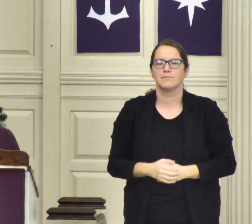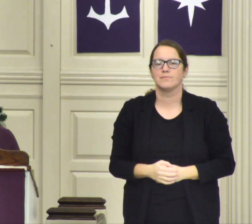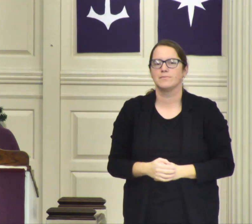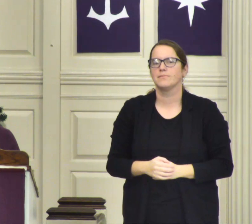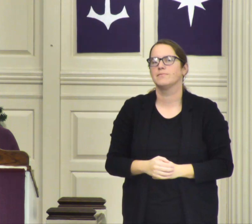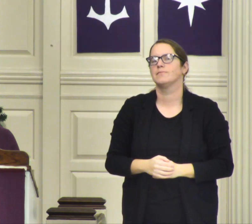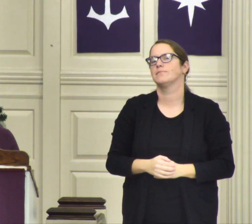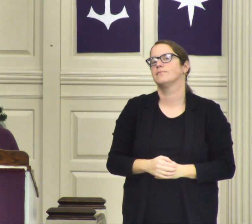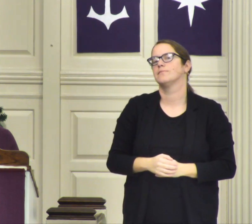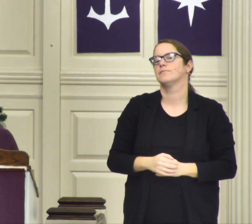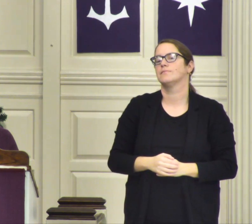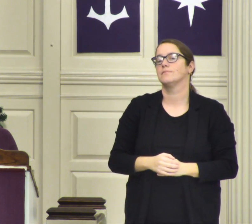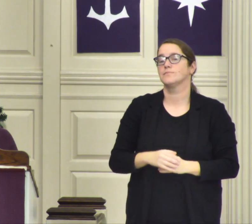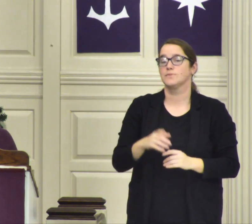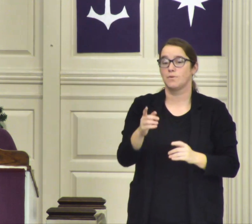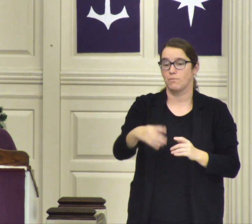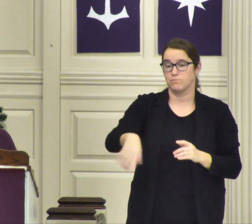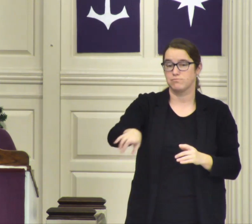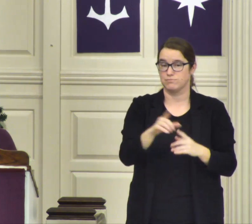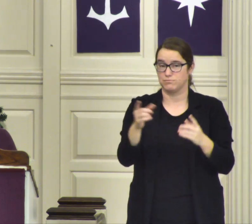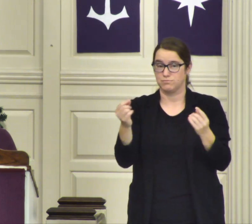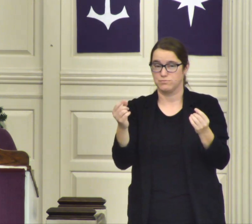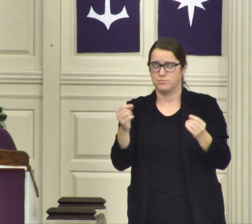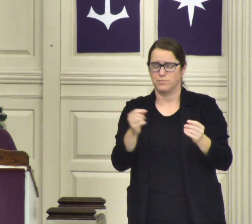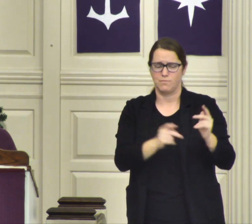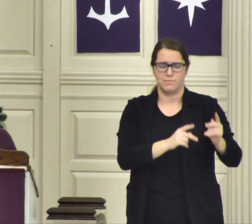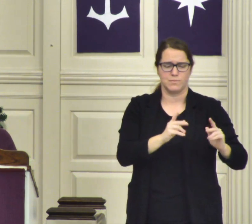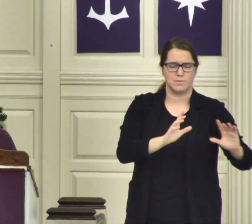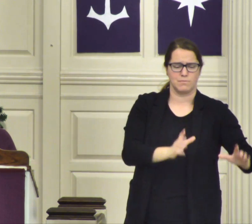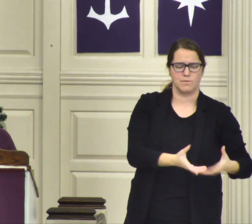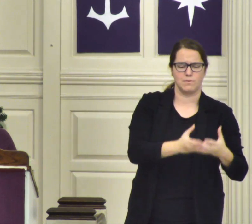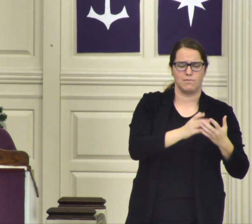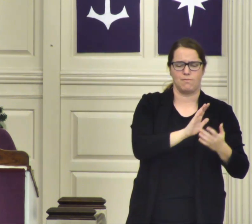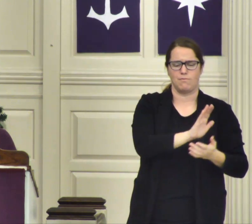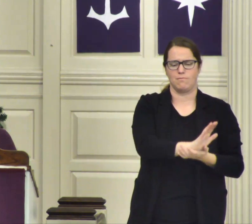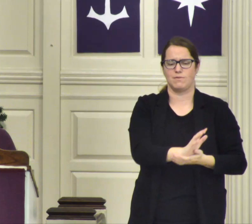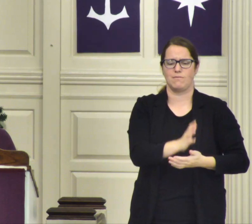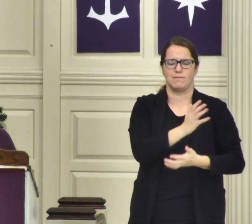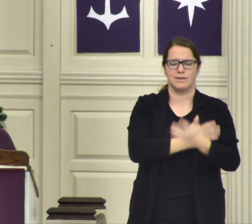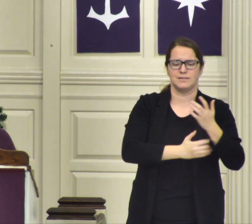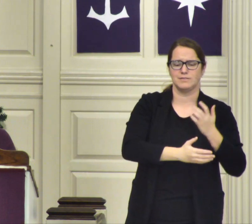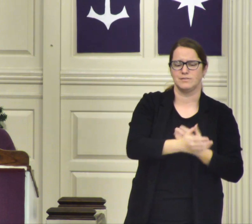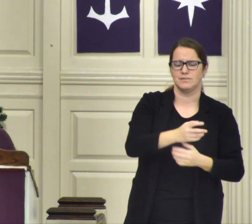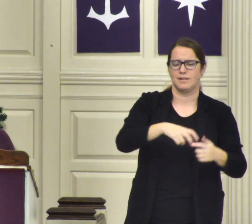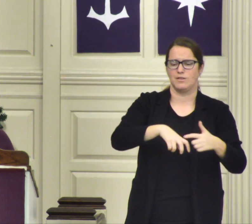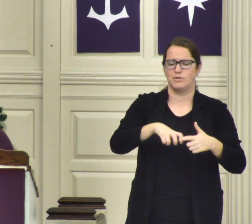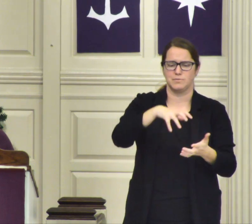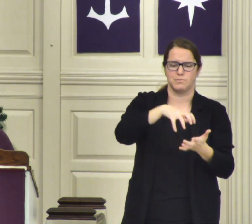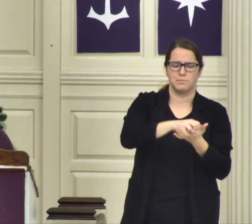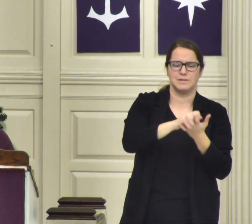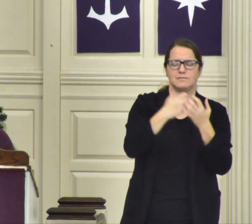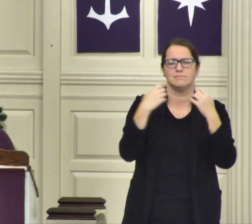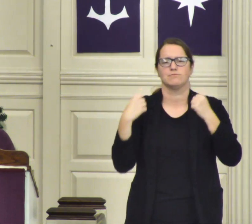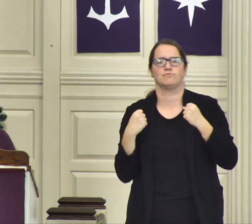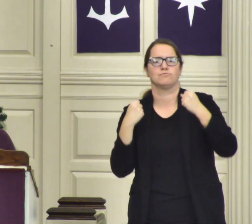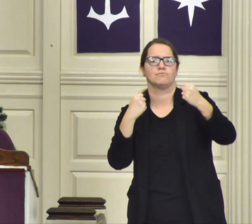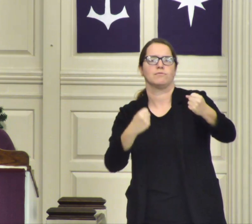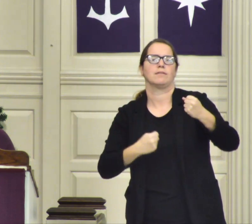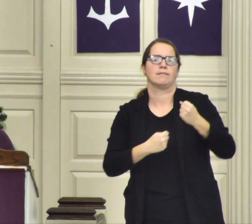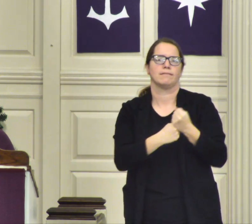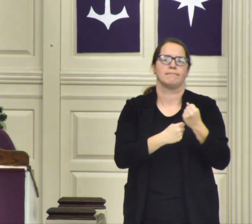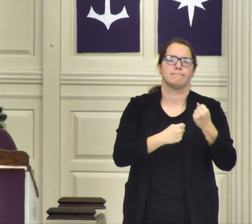Strengthen the hands that are feeble, make firm the knees that are weak. Say to those whose hearts are